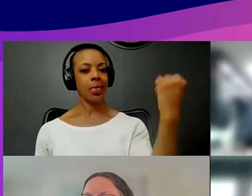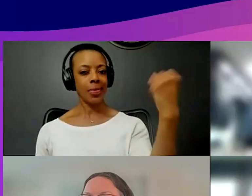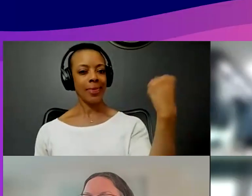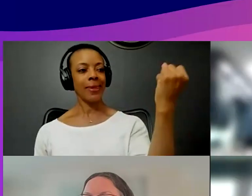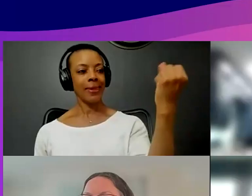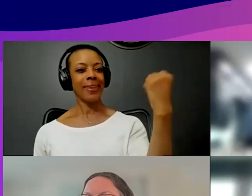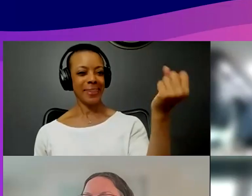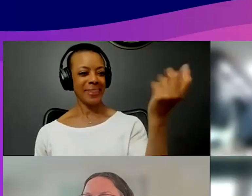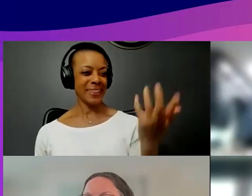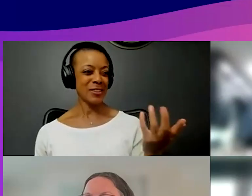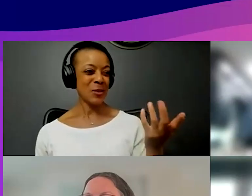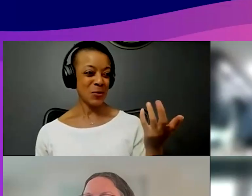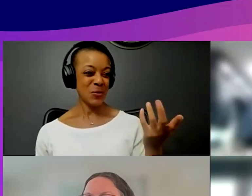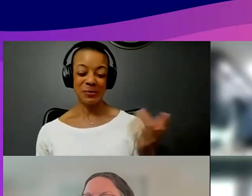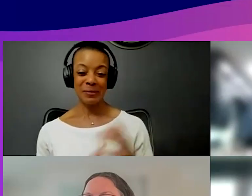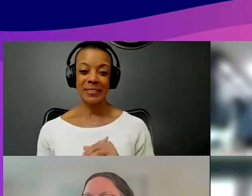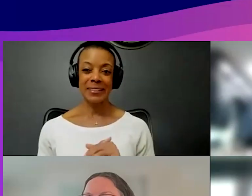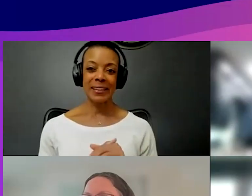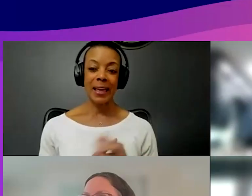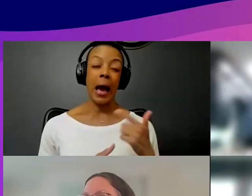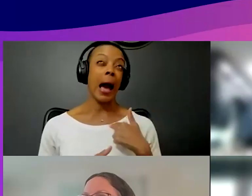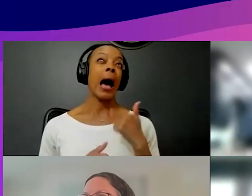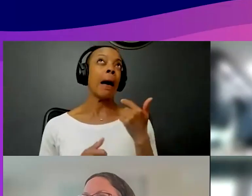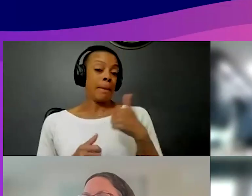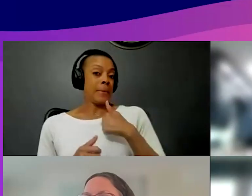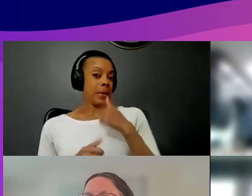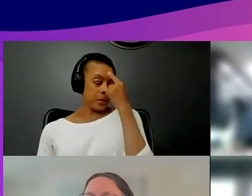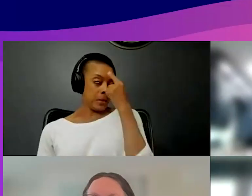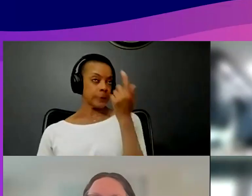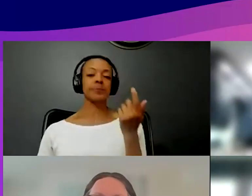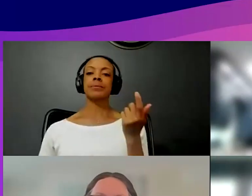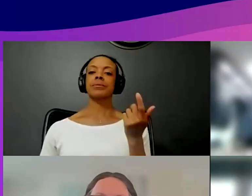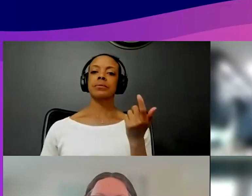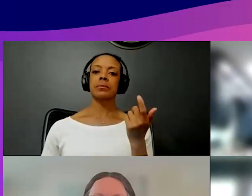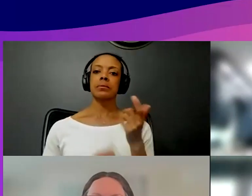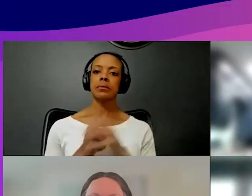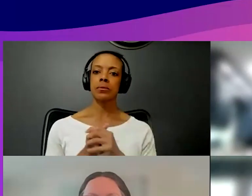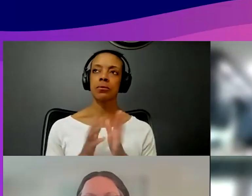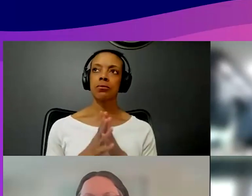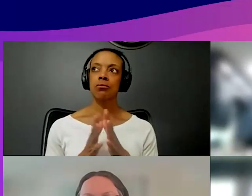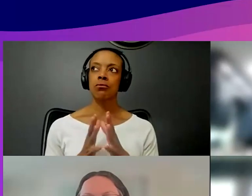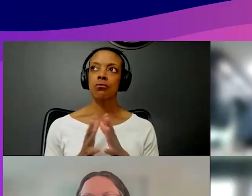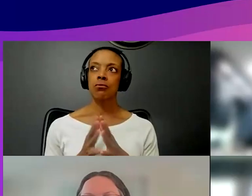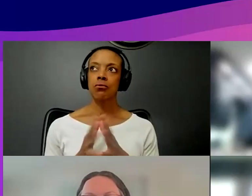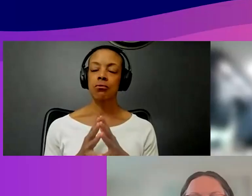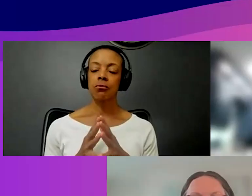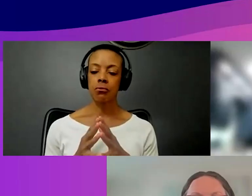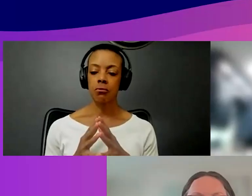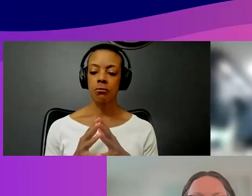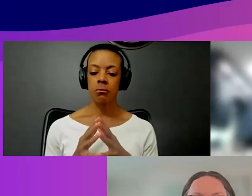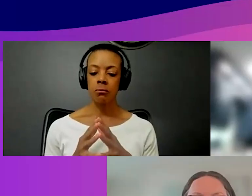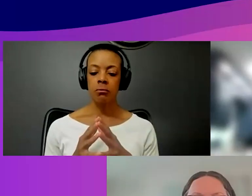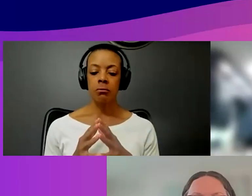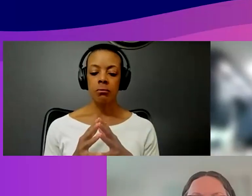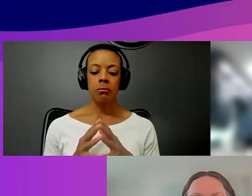there's some really things and what I'm thinking about is, the fit or lack of fit, maybe in terms of there's